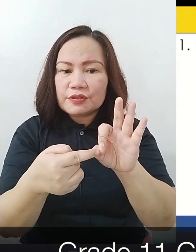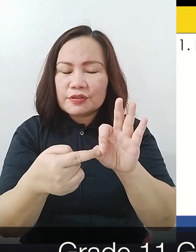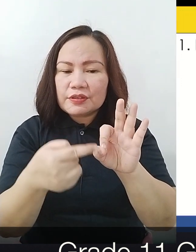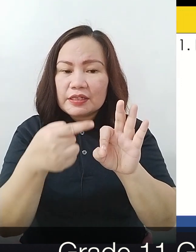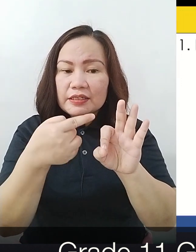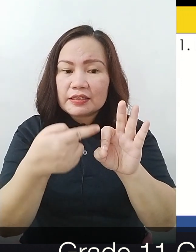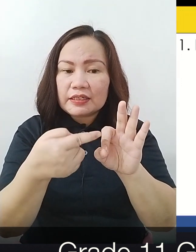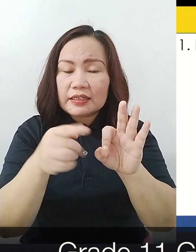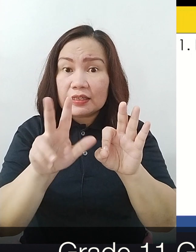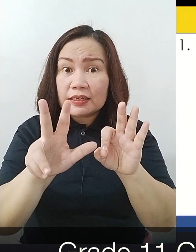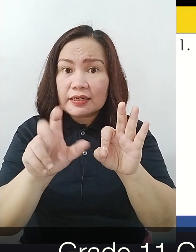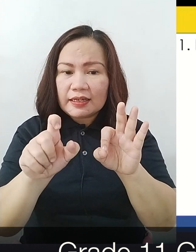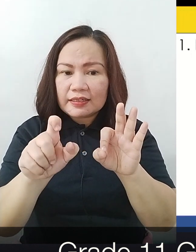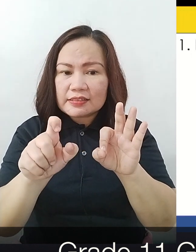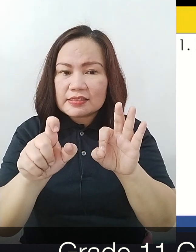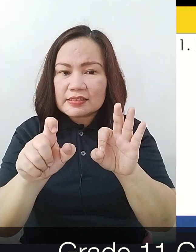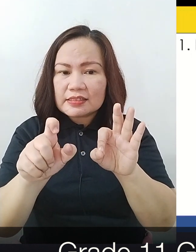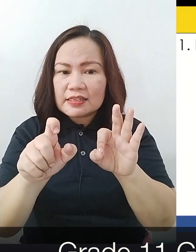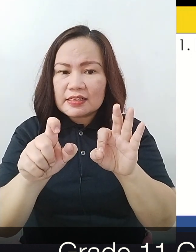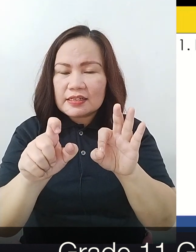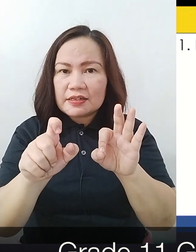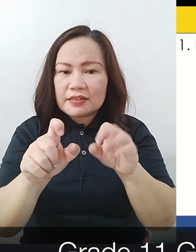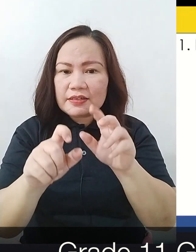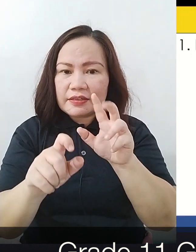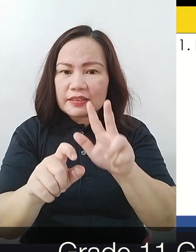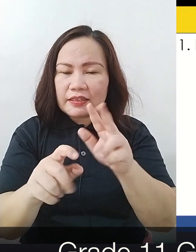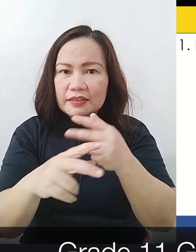5 seconds for that.